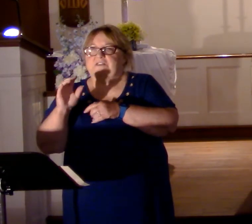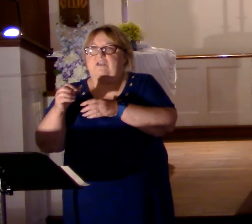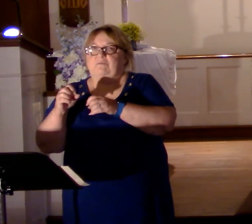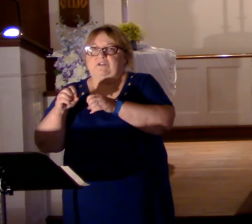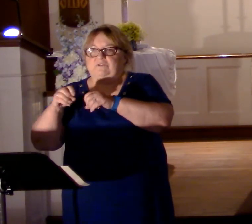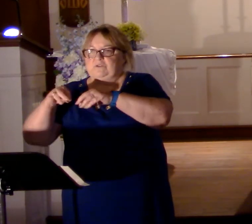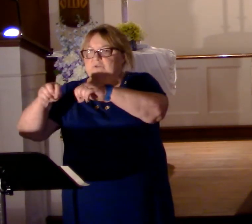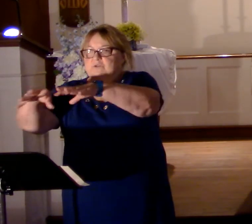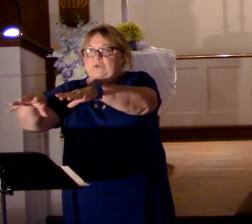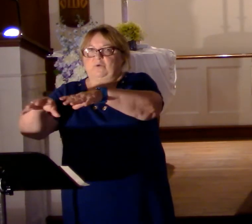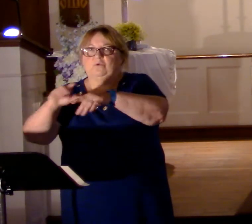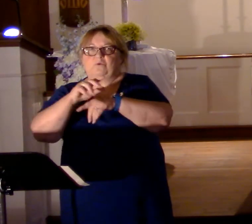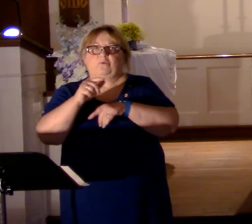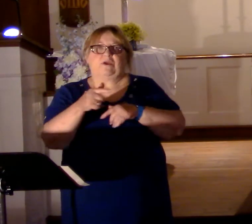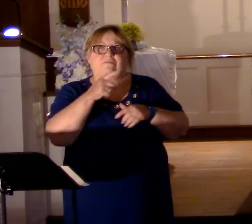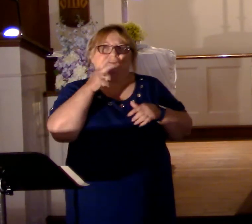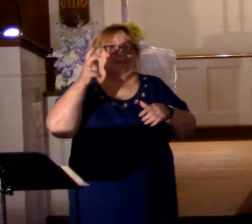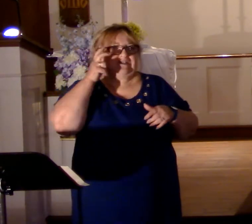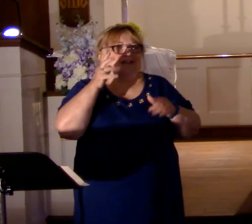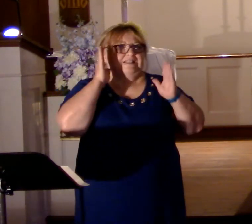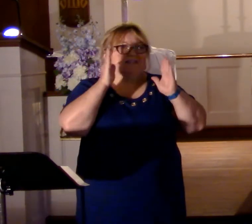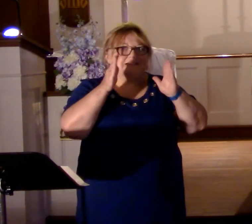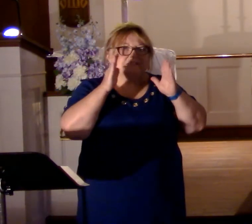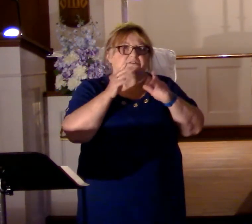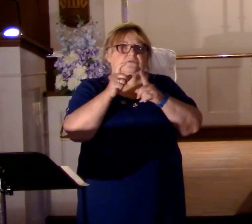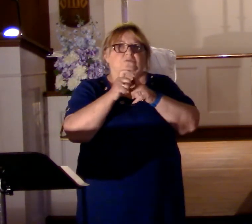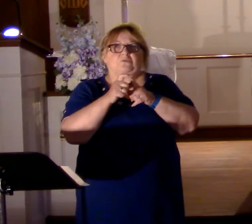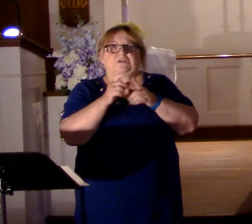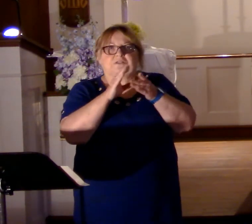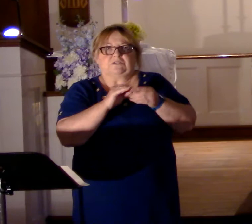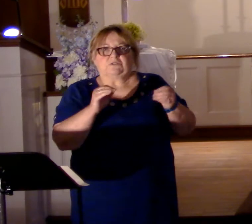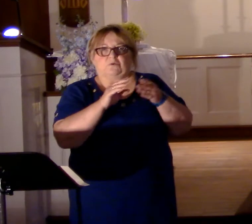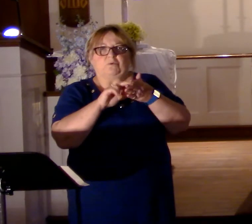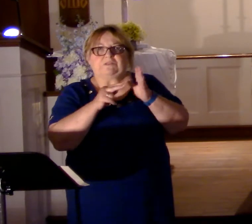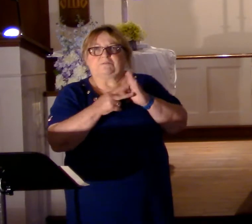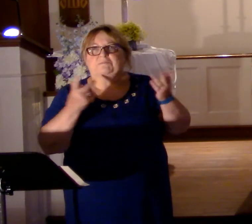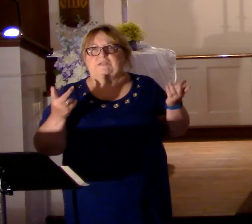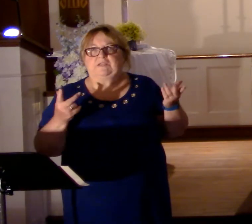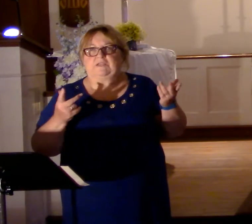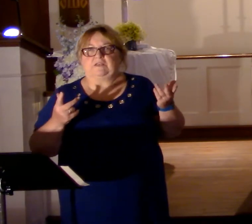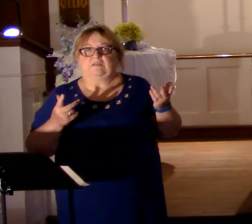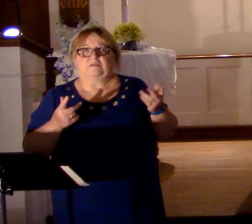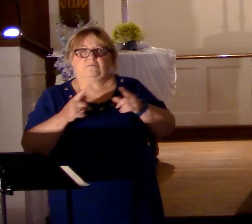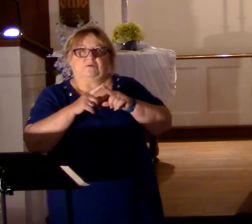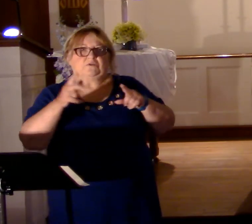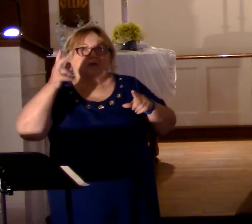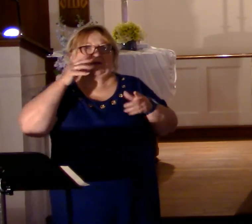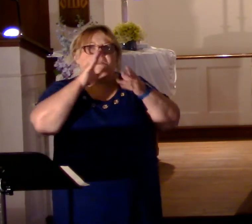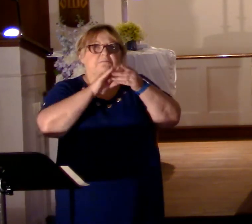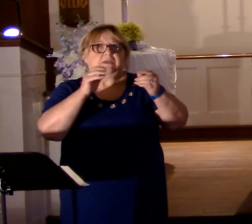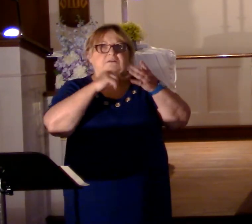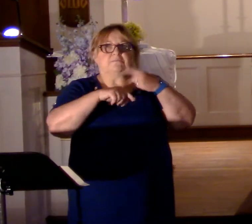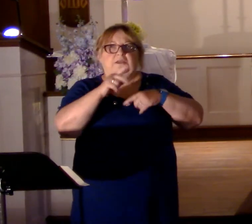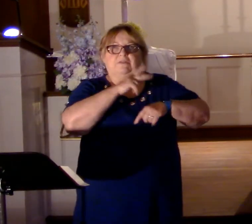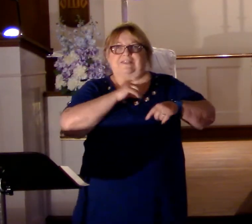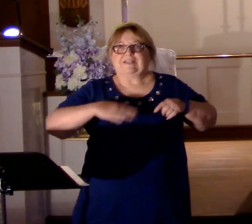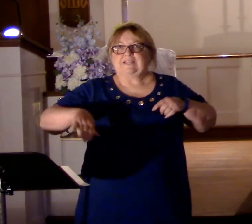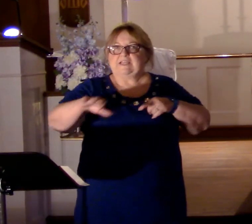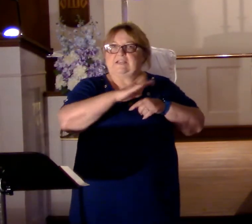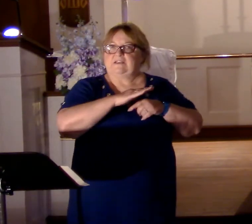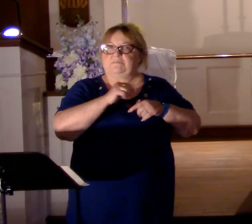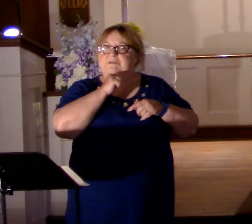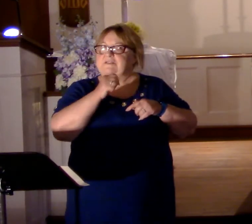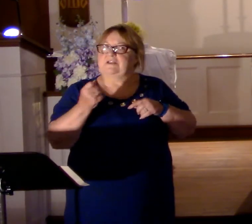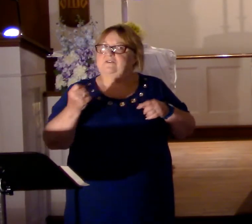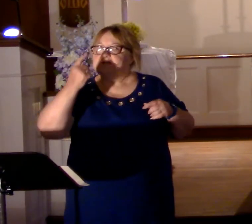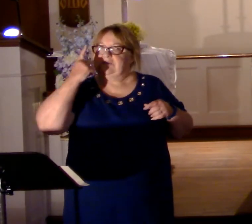him hear. Listen then to what the parable of the sower means. When anyone hears the message about the kingdom and does